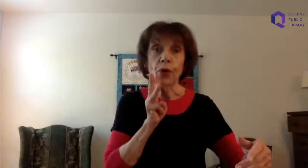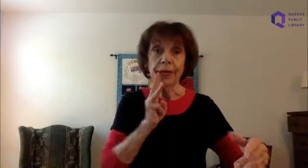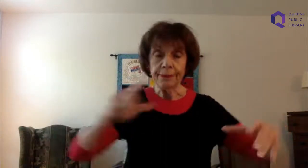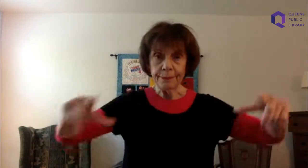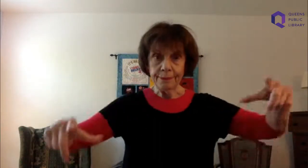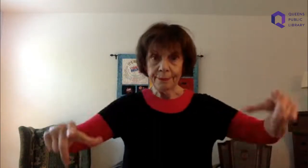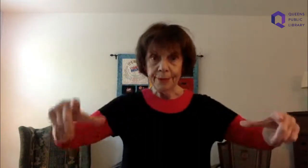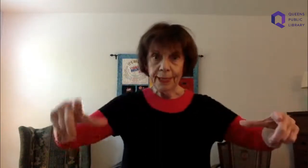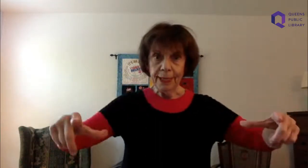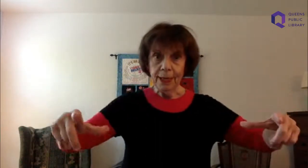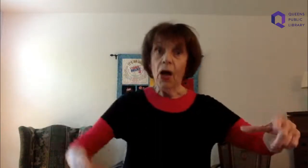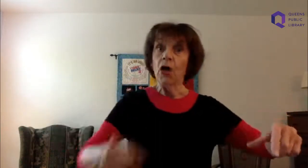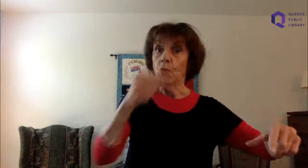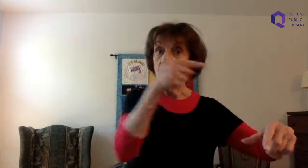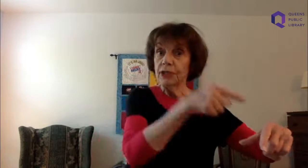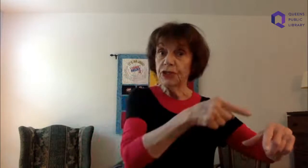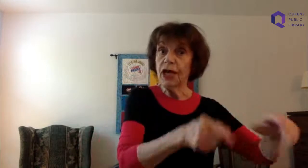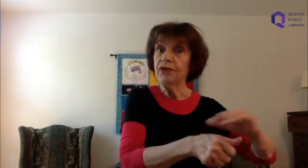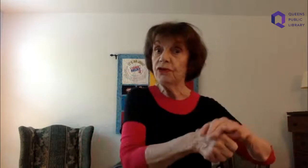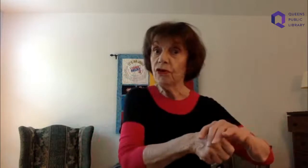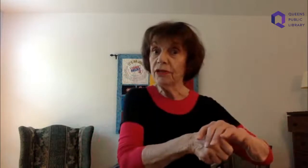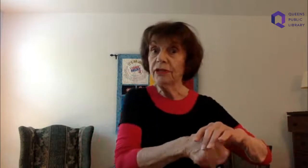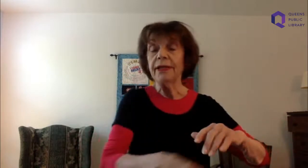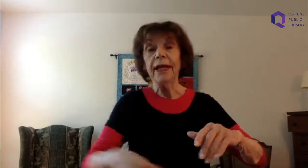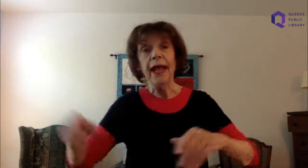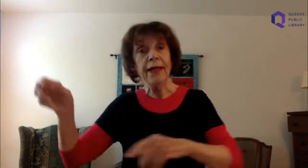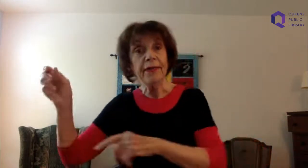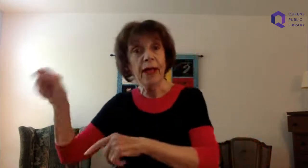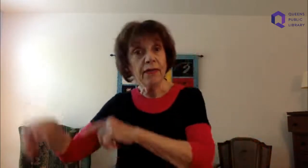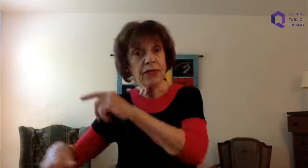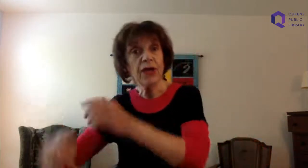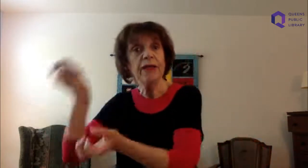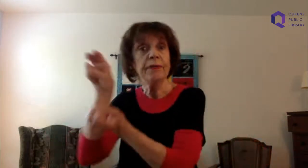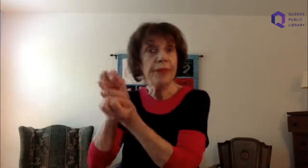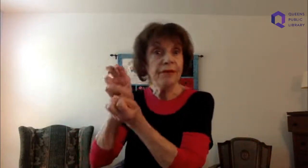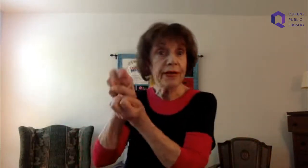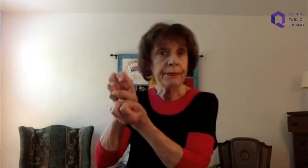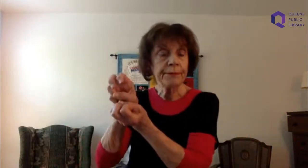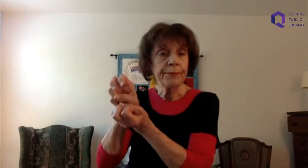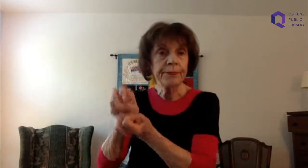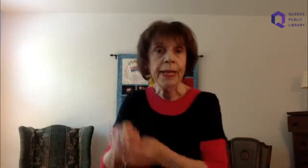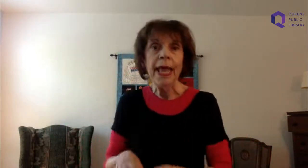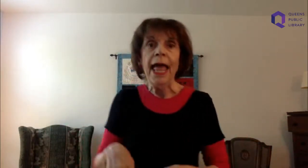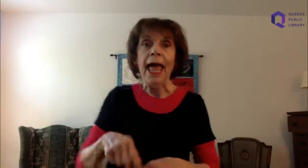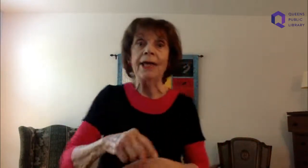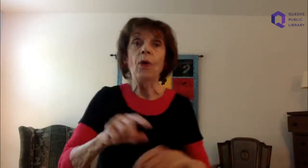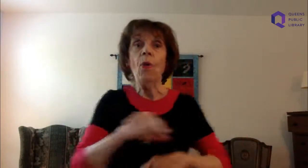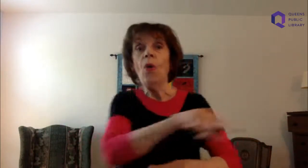water. On one side the turtle, and the other side the beaver. And all